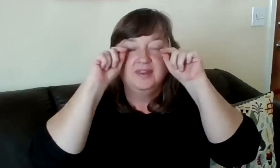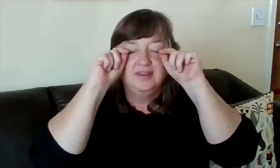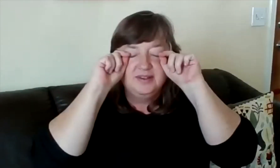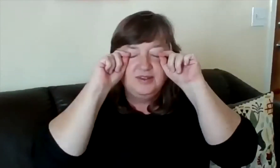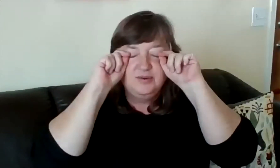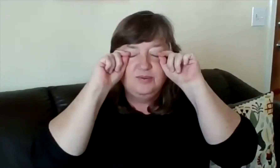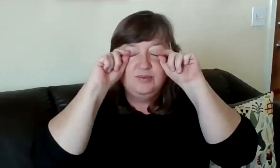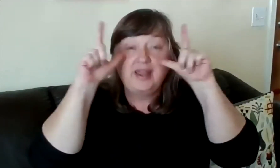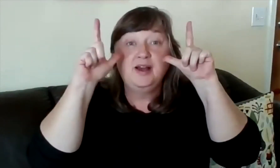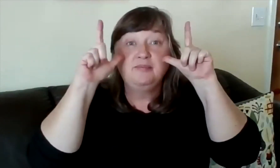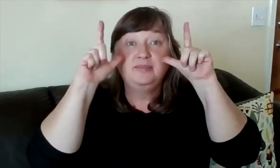You wake up.